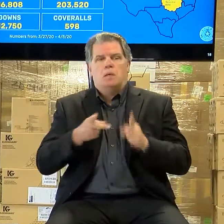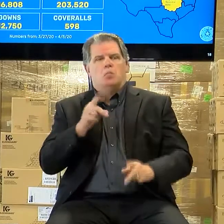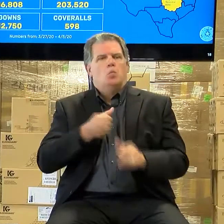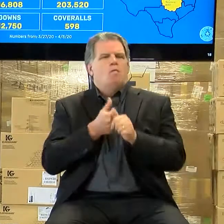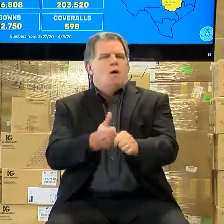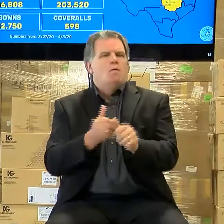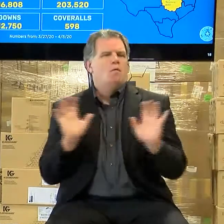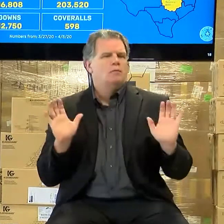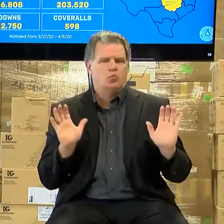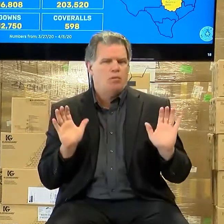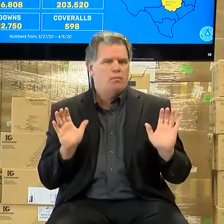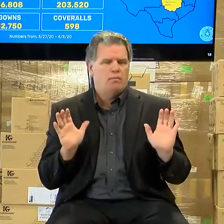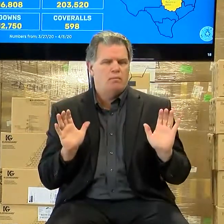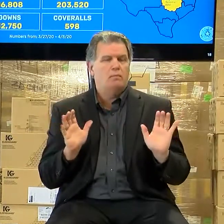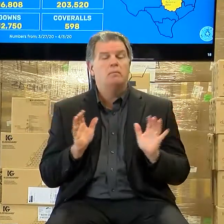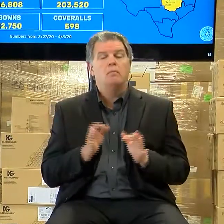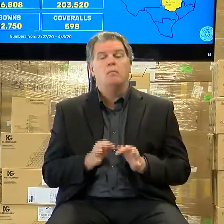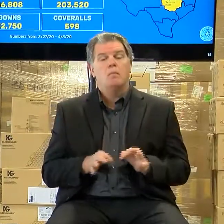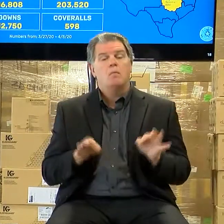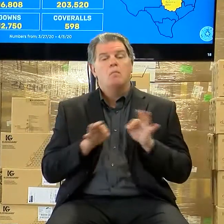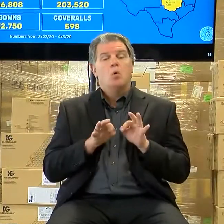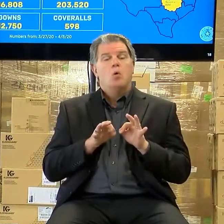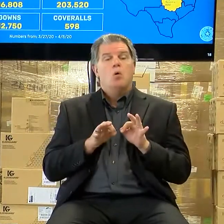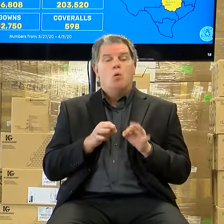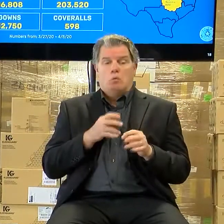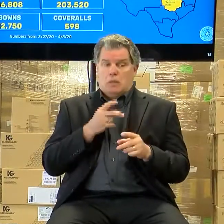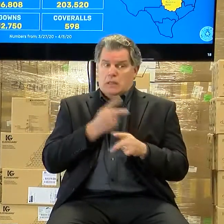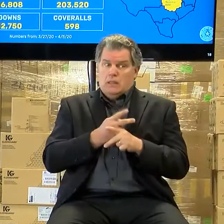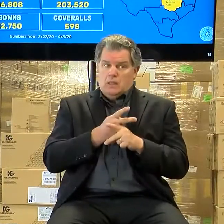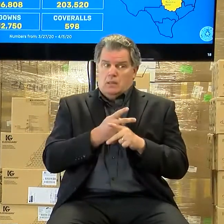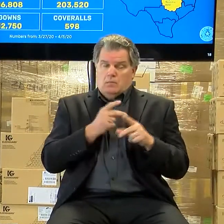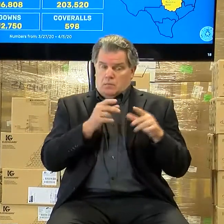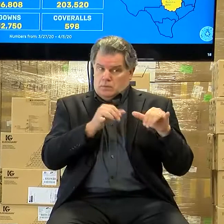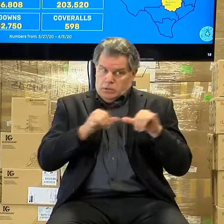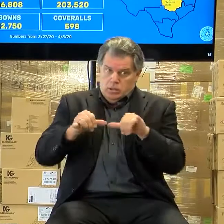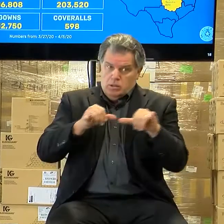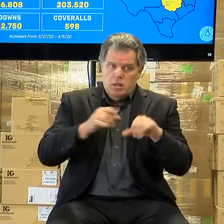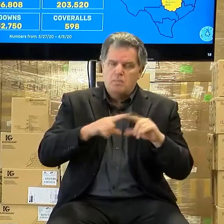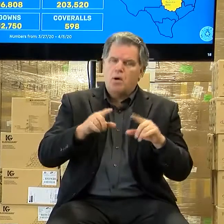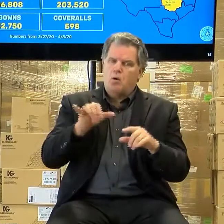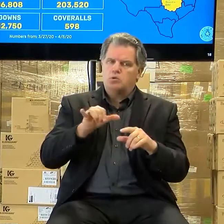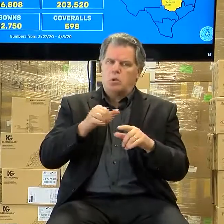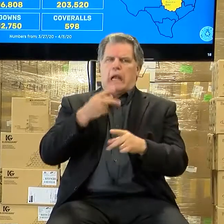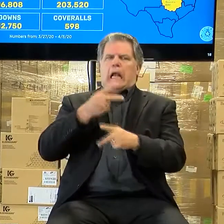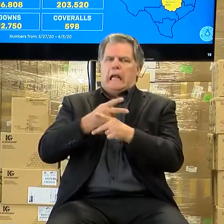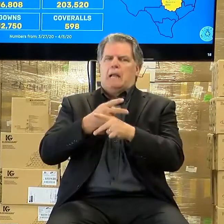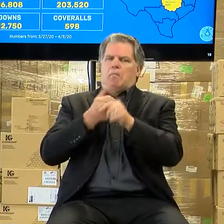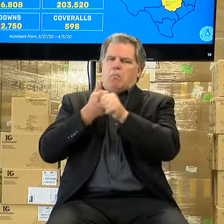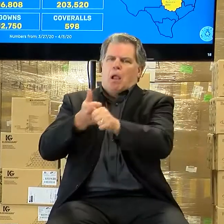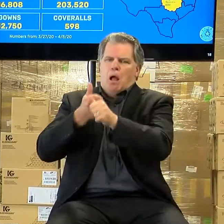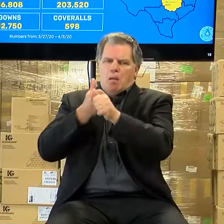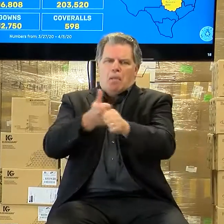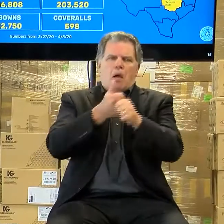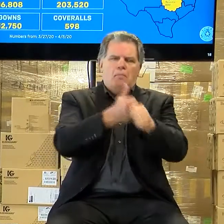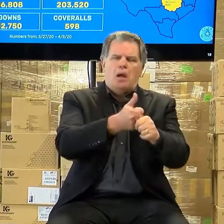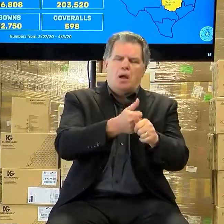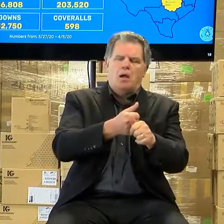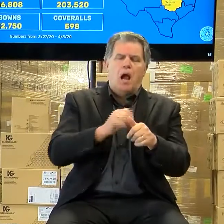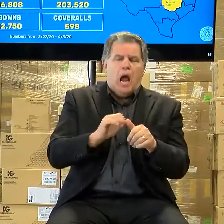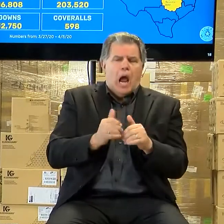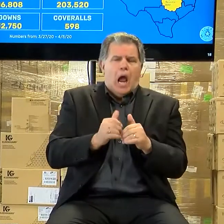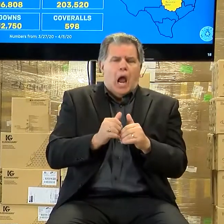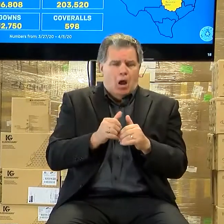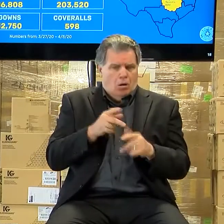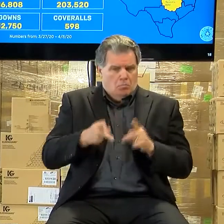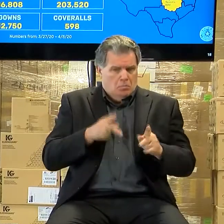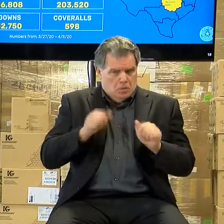He says that it's one thing having a standard, it's another thing achieving compliance, and that the important thing to achieve